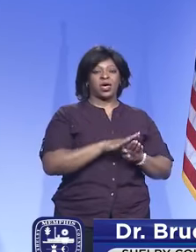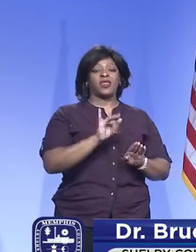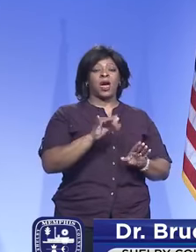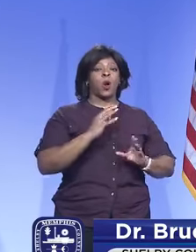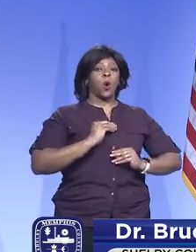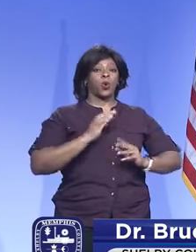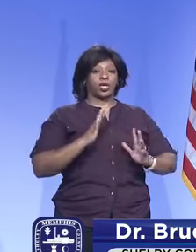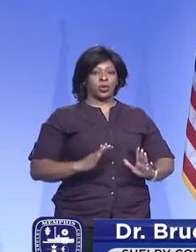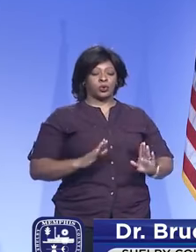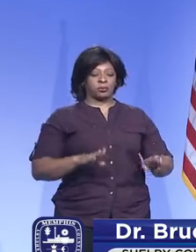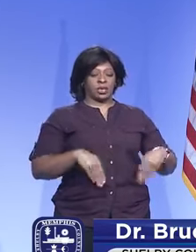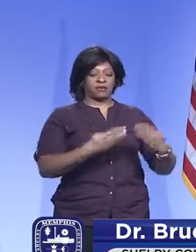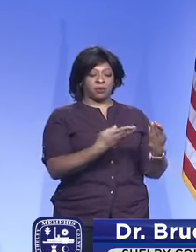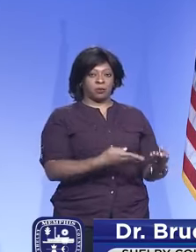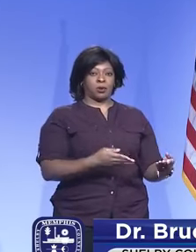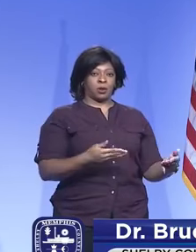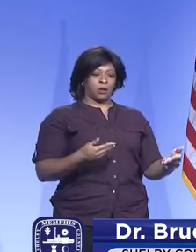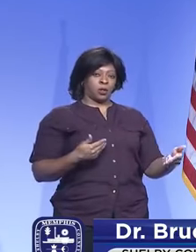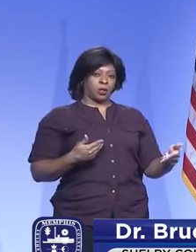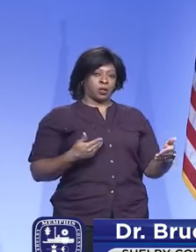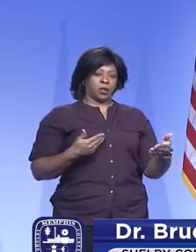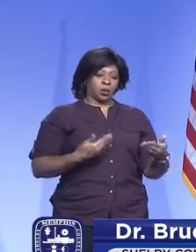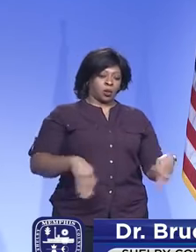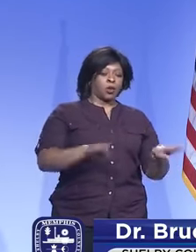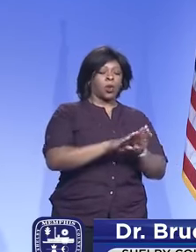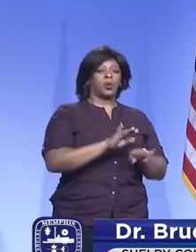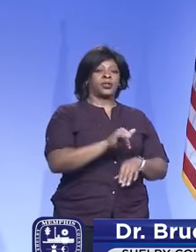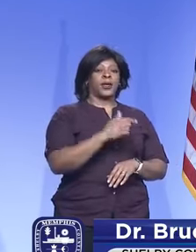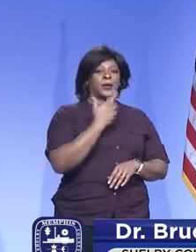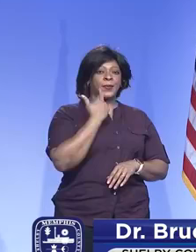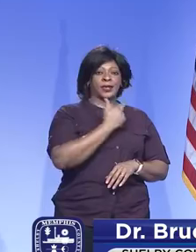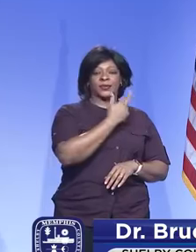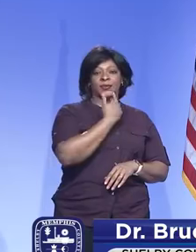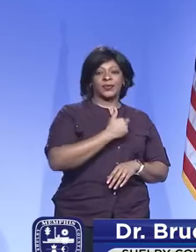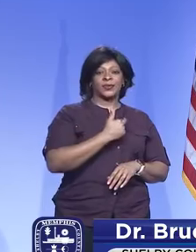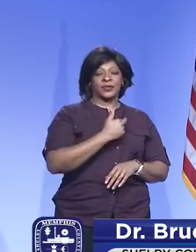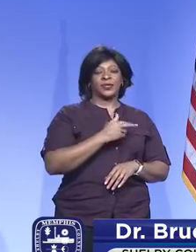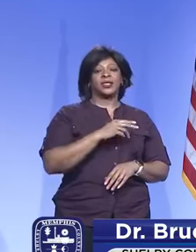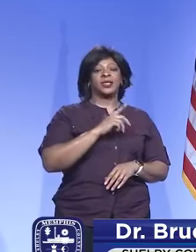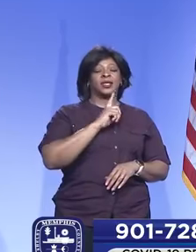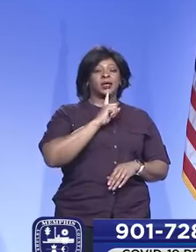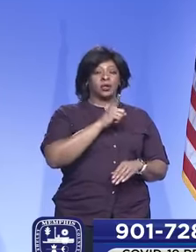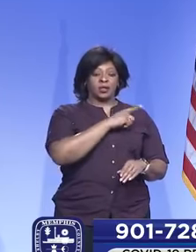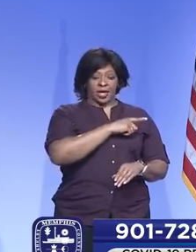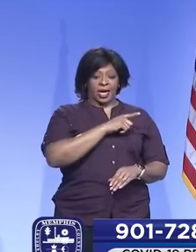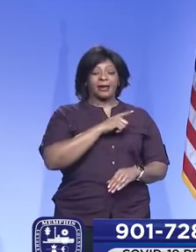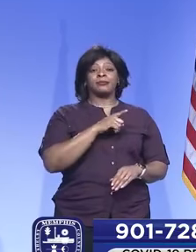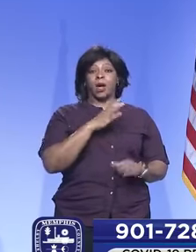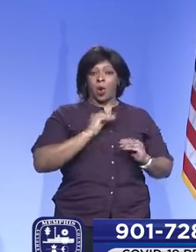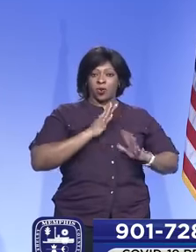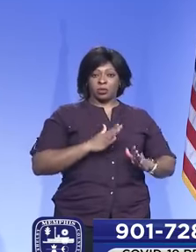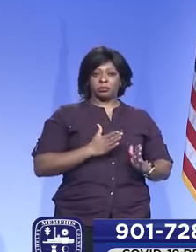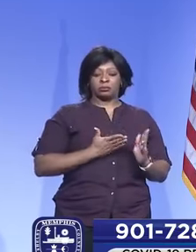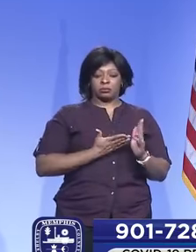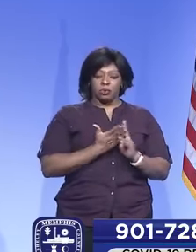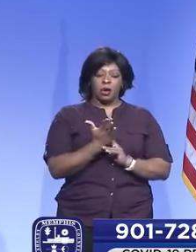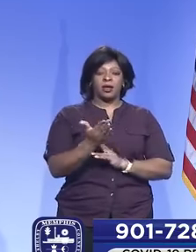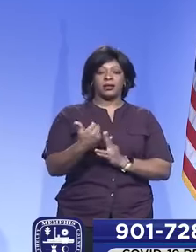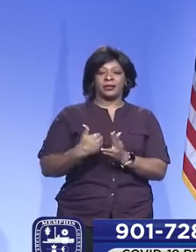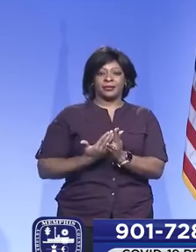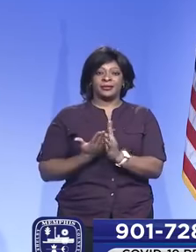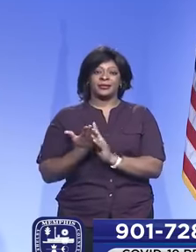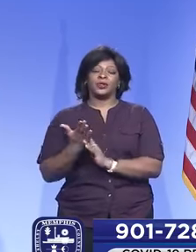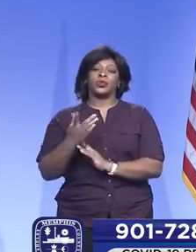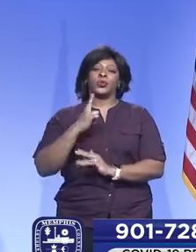Given, closed the restaurant and actually went through the process of getting